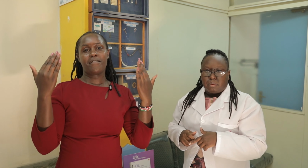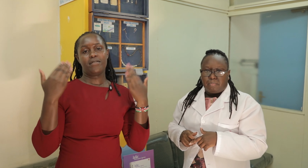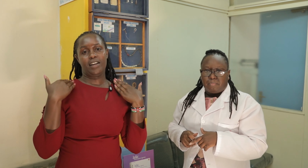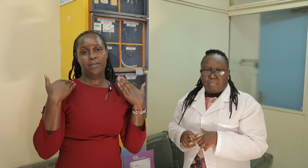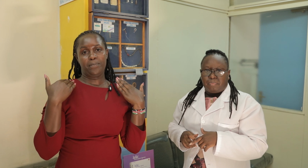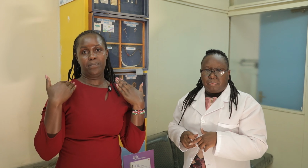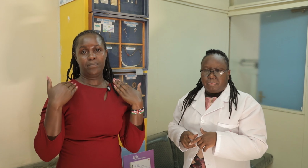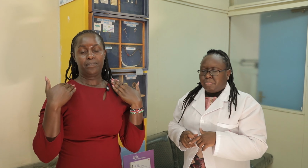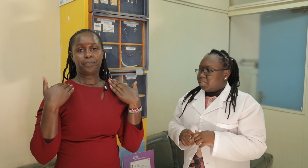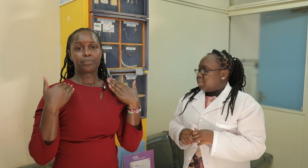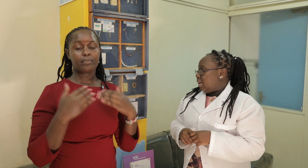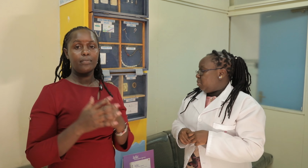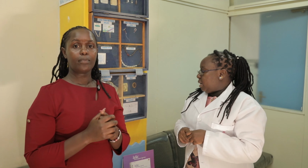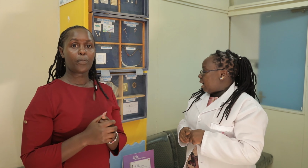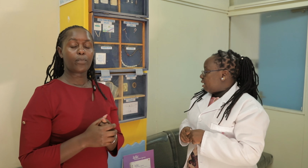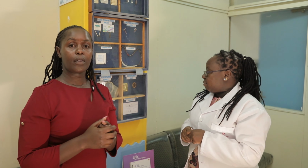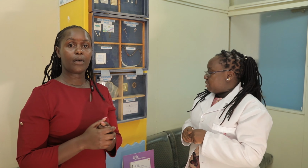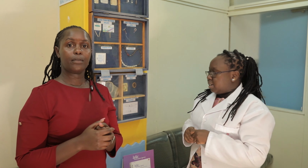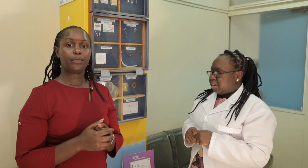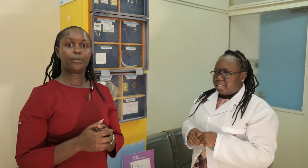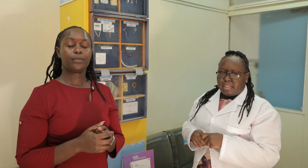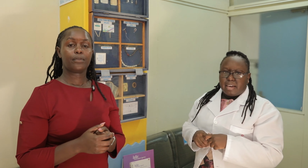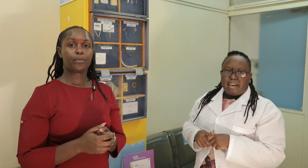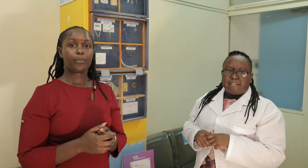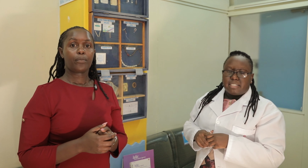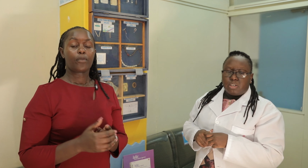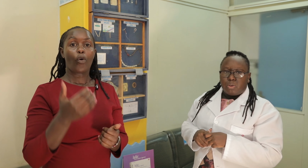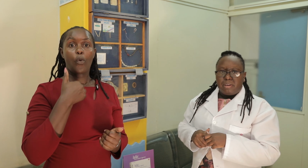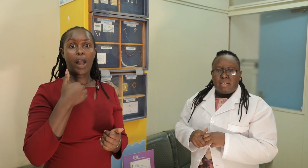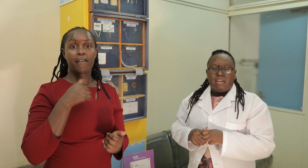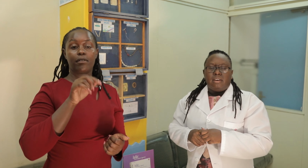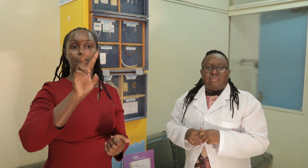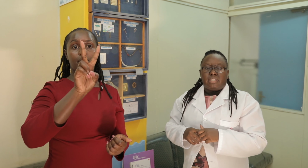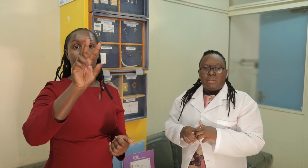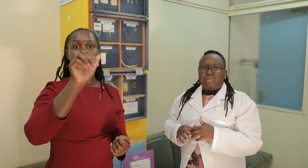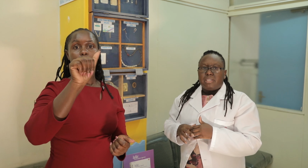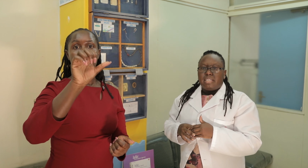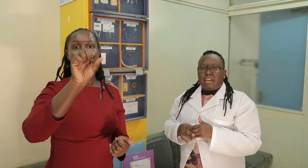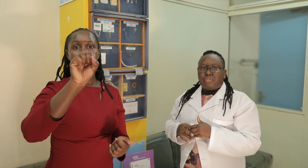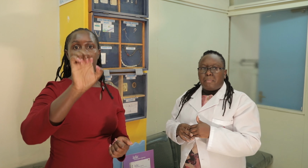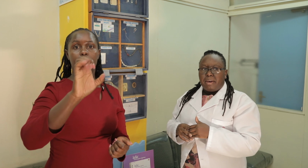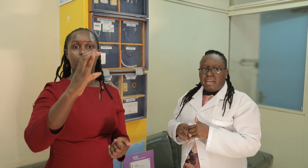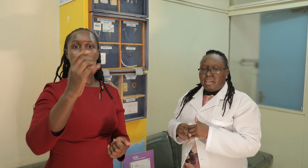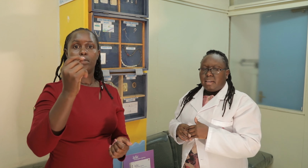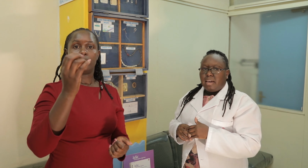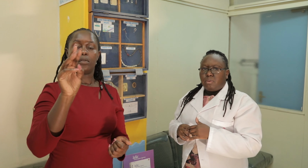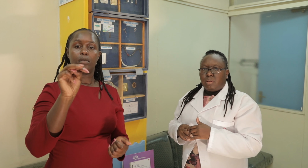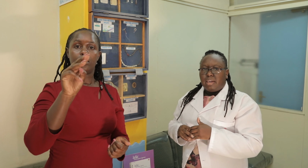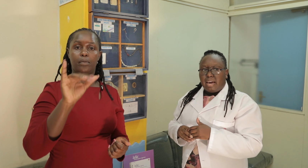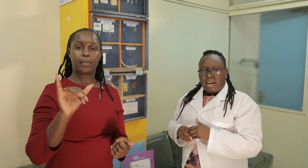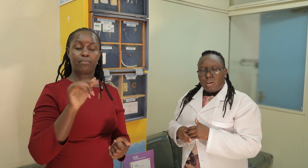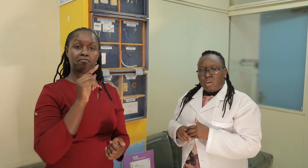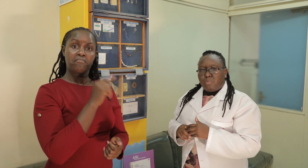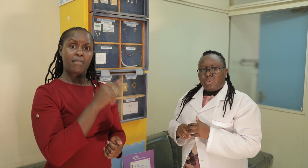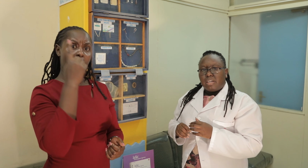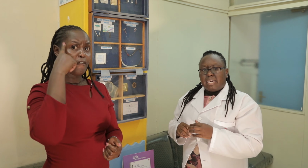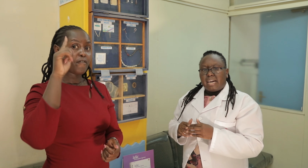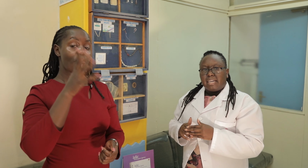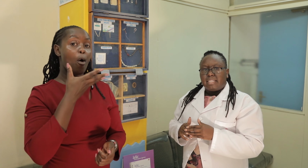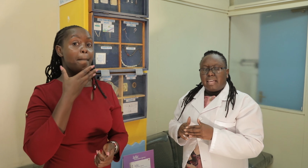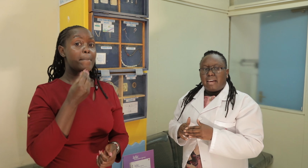it. Then we have the vasectomy. Vasectomy is done for men, and here